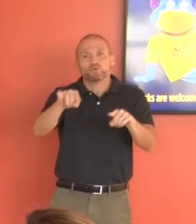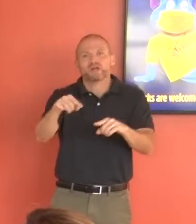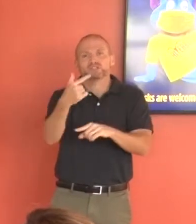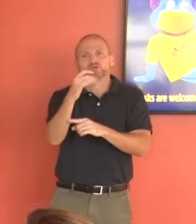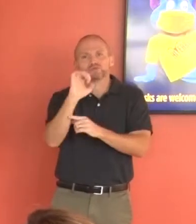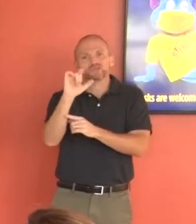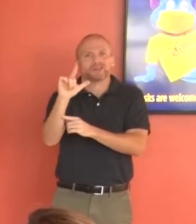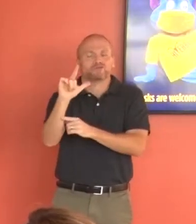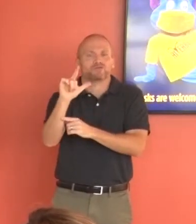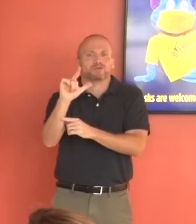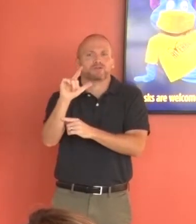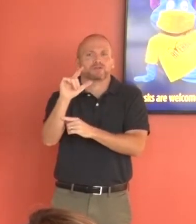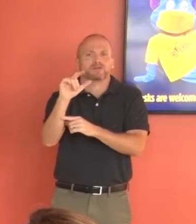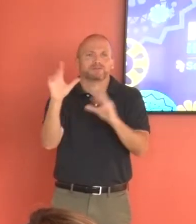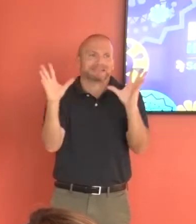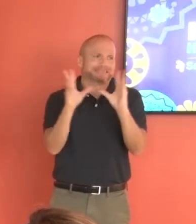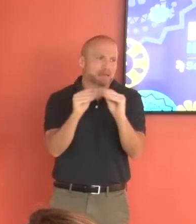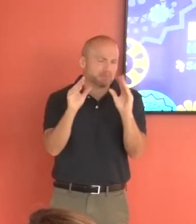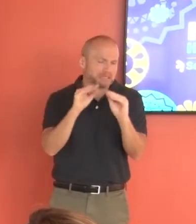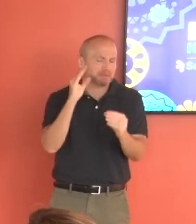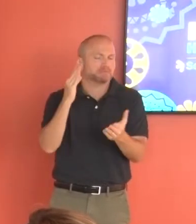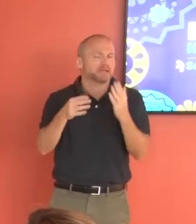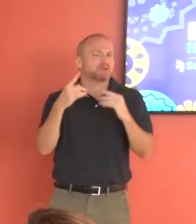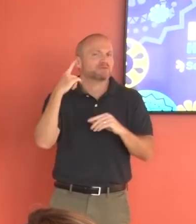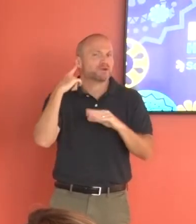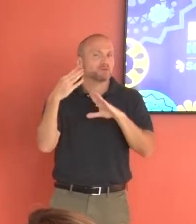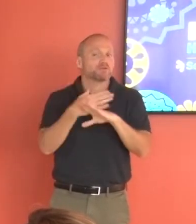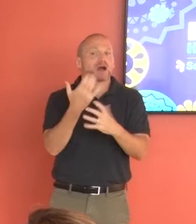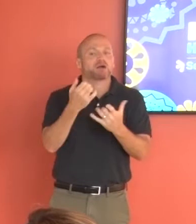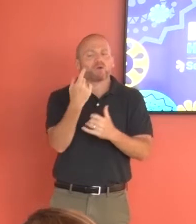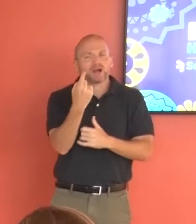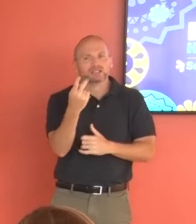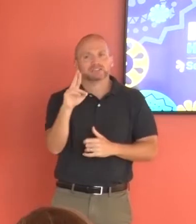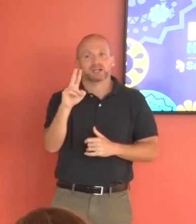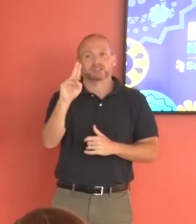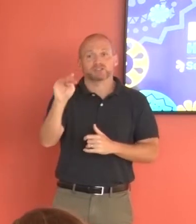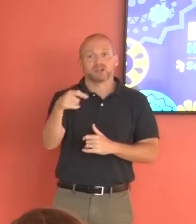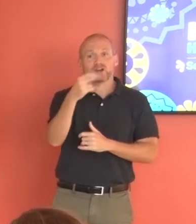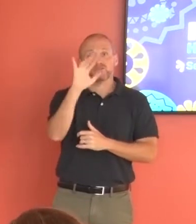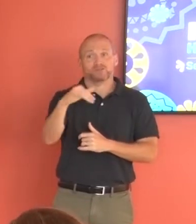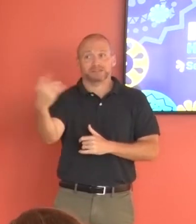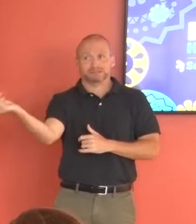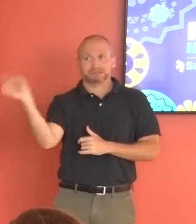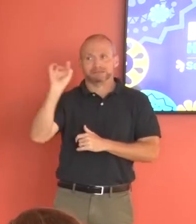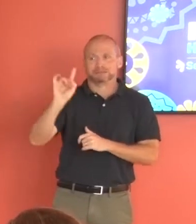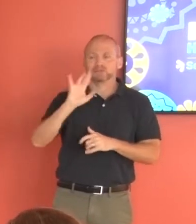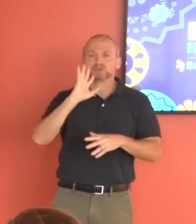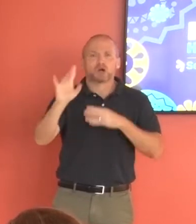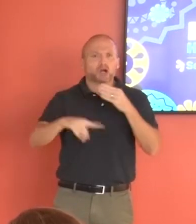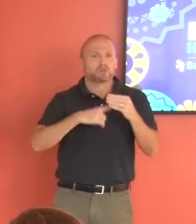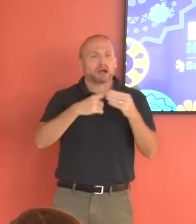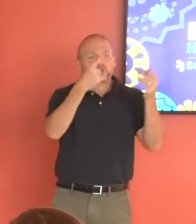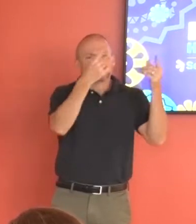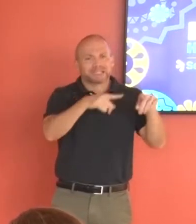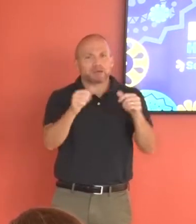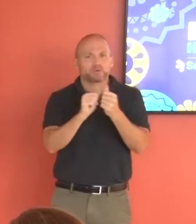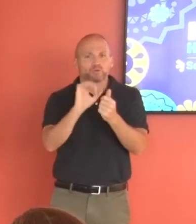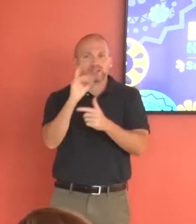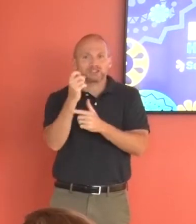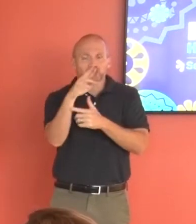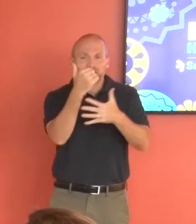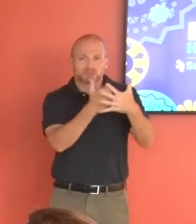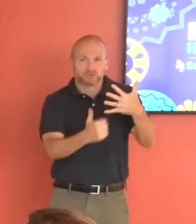of this, but I want Dr. Umphrey to come up and talk about what's going on with the Chancellor's